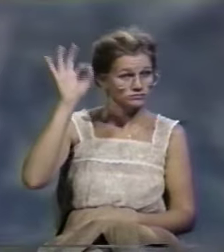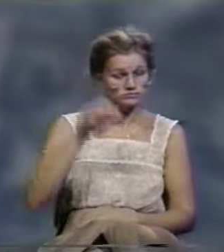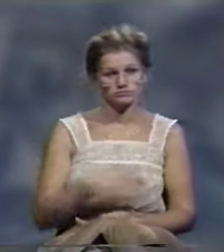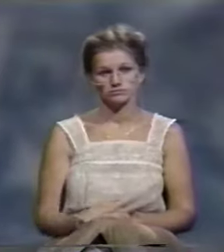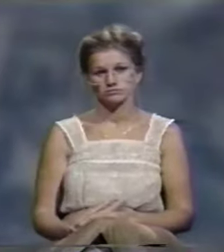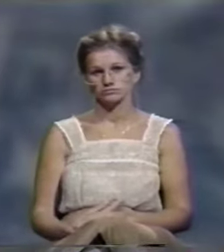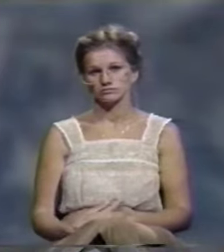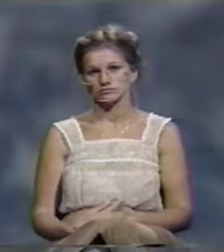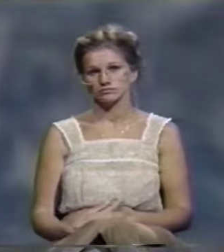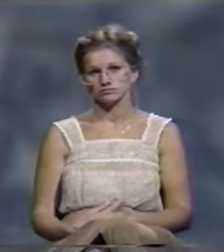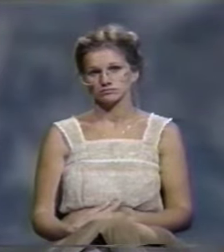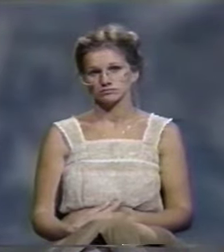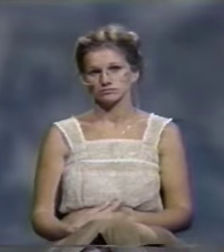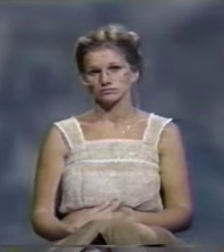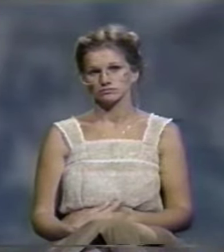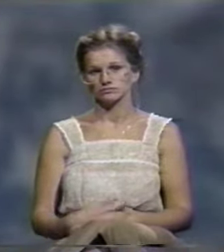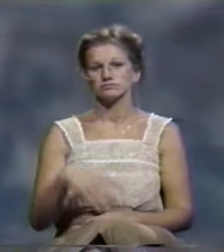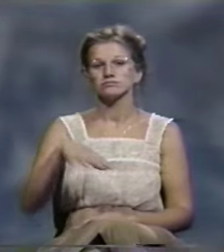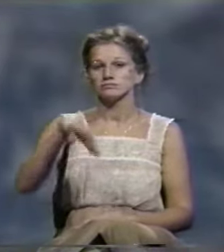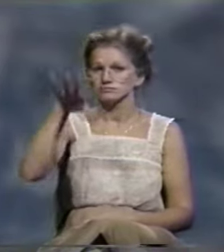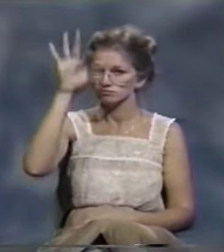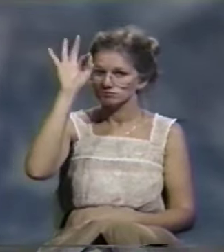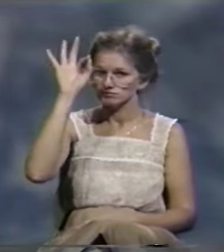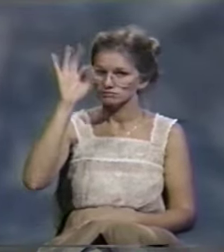To find or to find out.